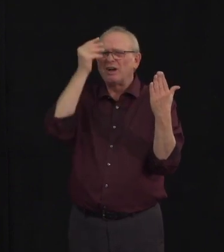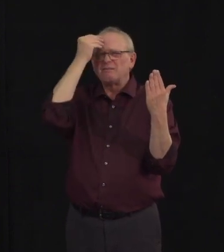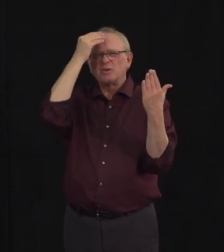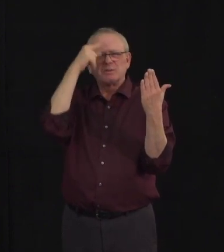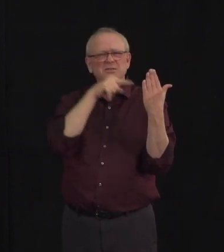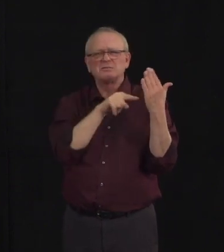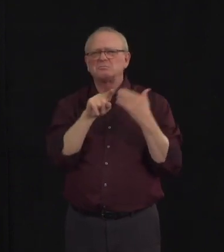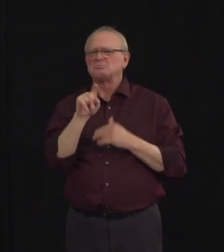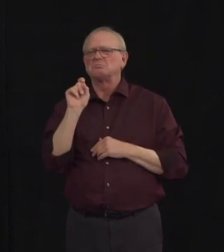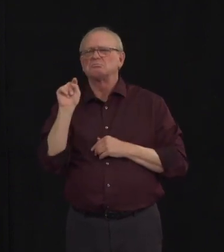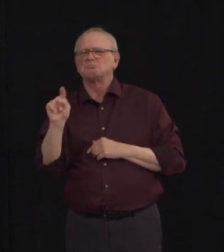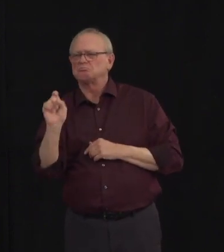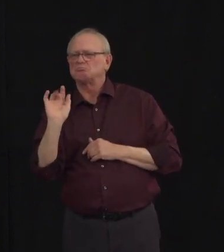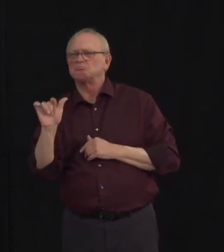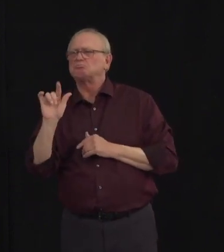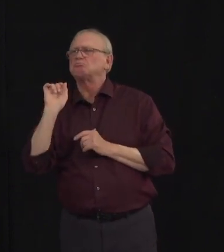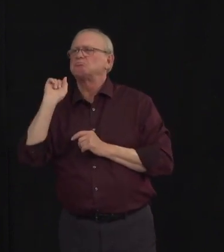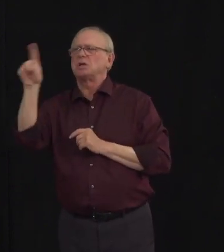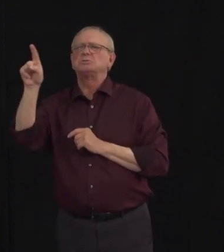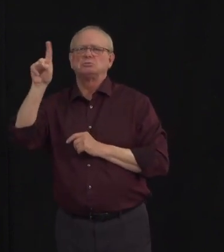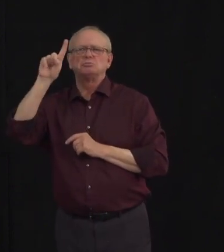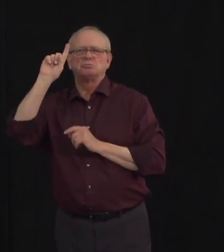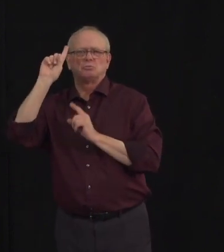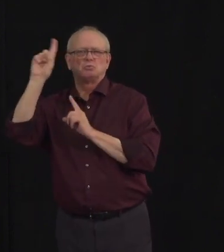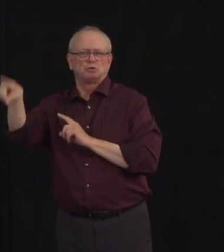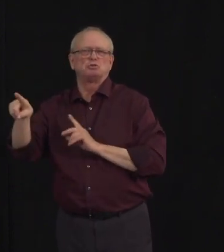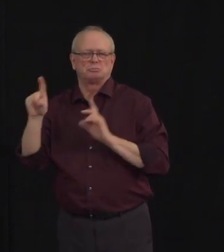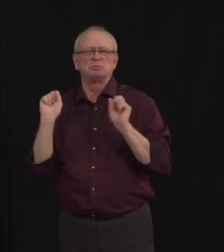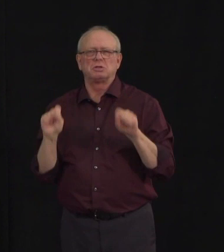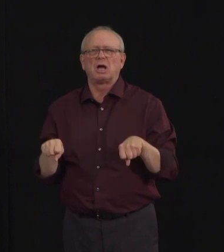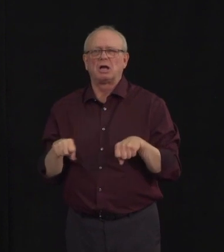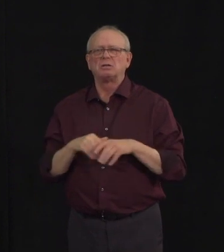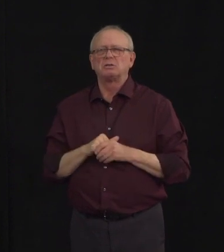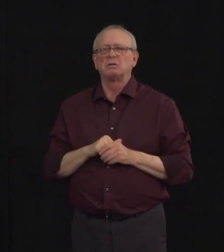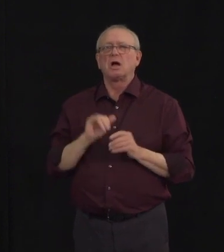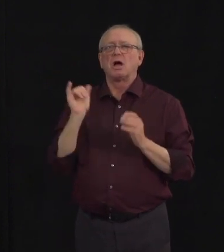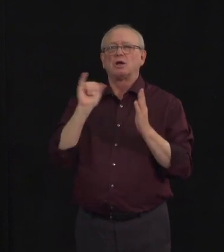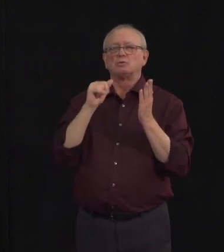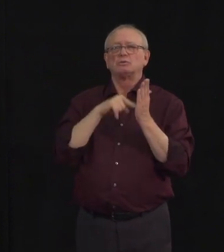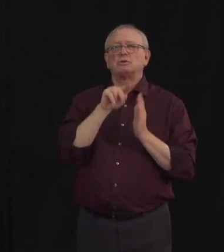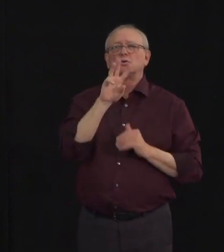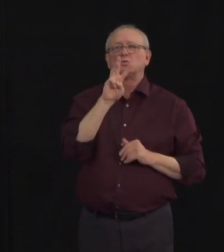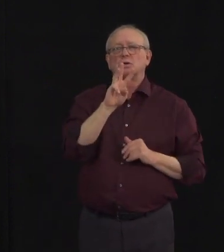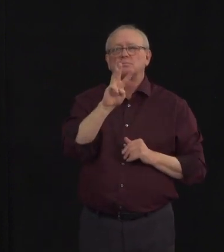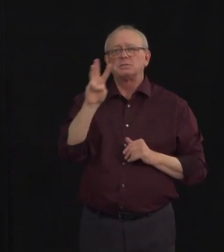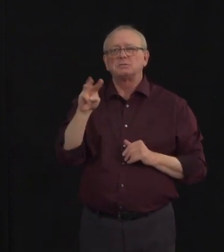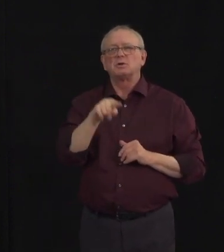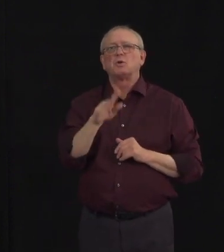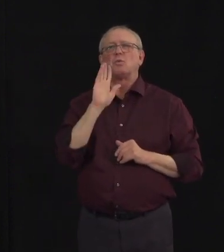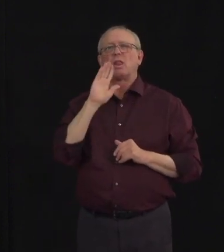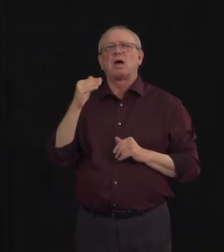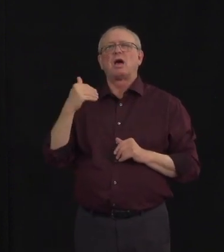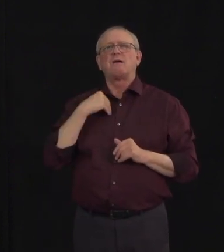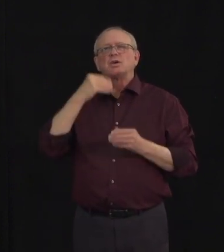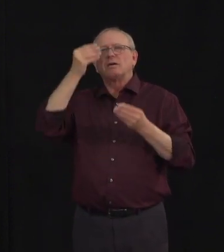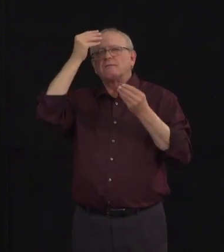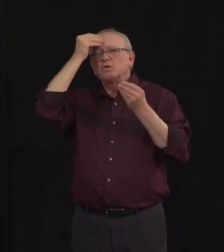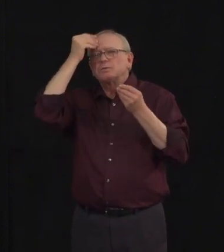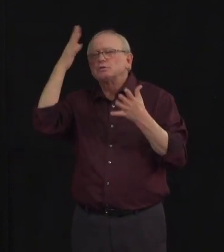common asked questions section, which will be updated daily. So if we find we're getting similar types of questions from